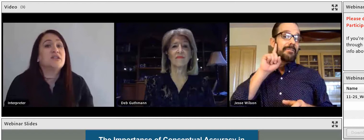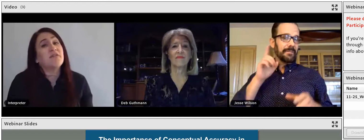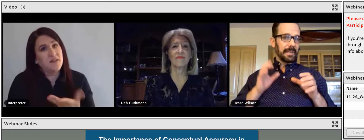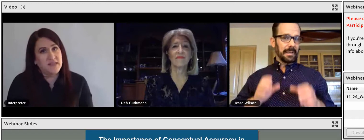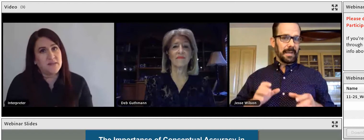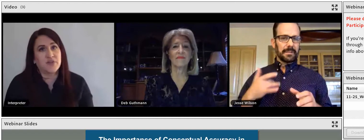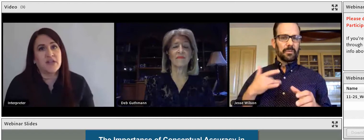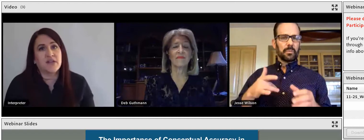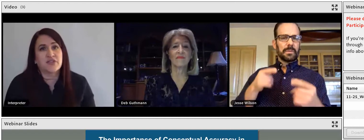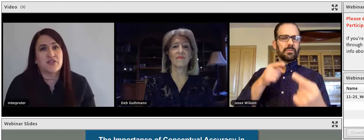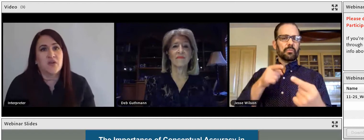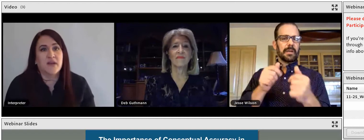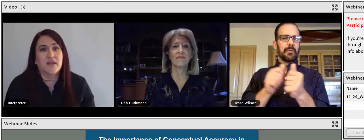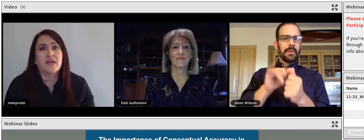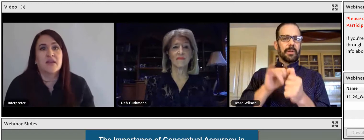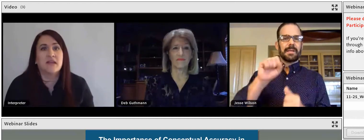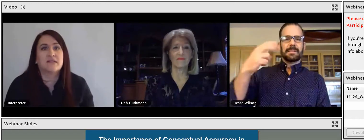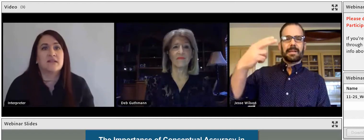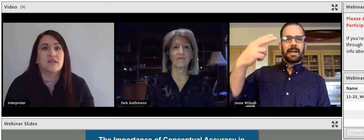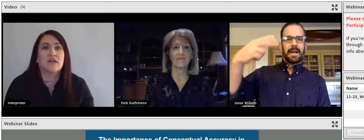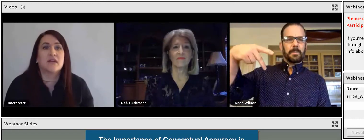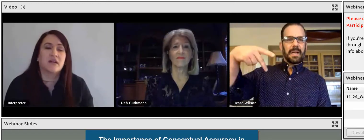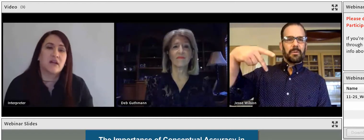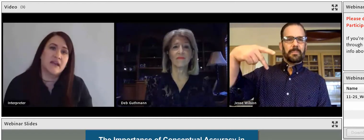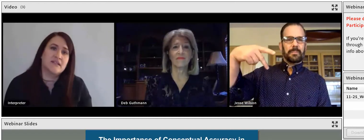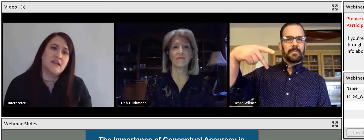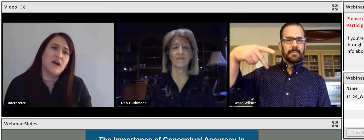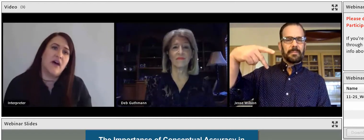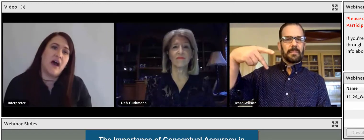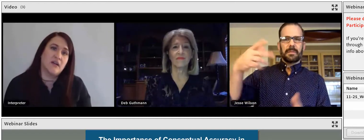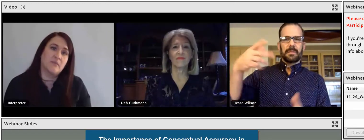people, deaf clients in particular, struggle with is